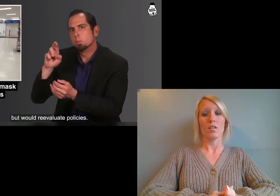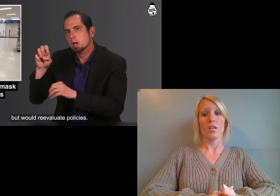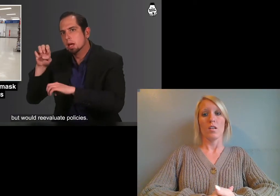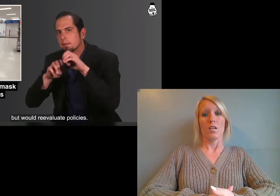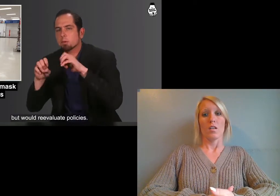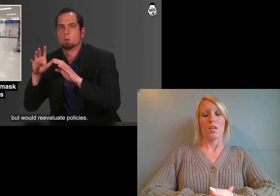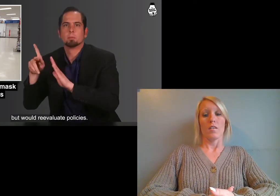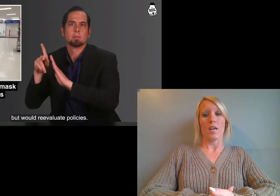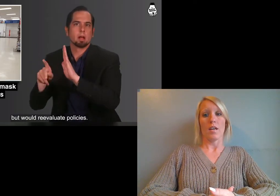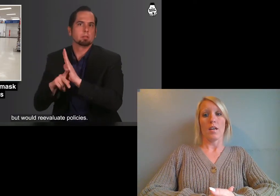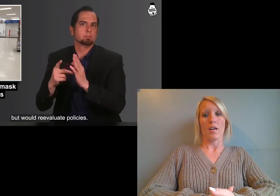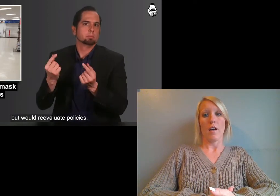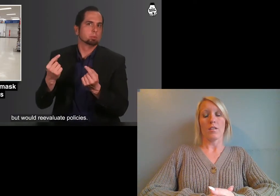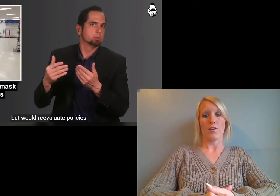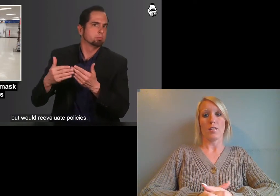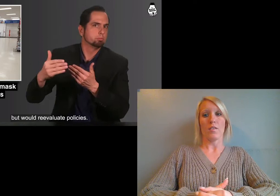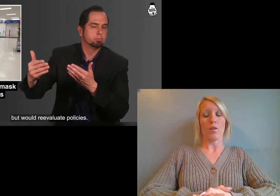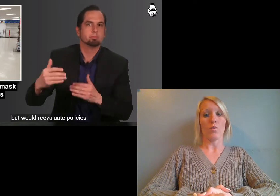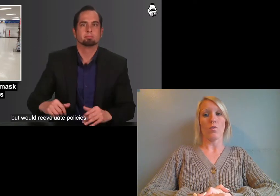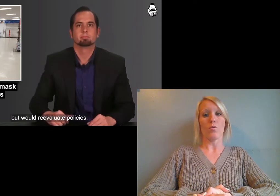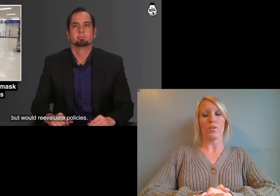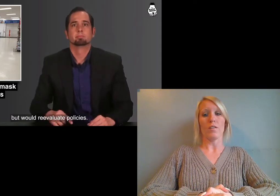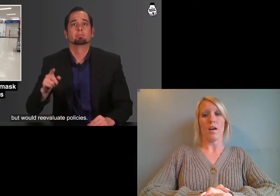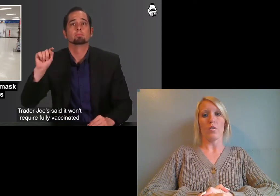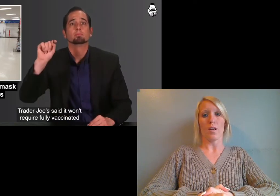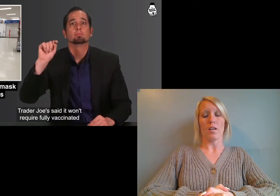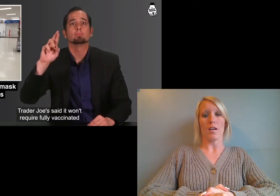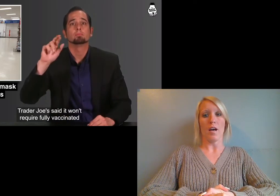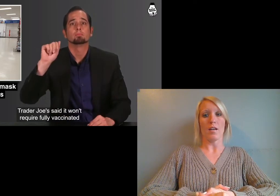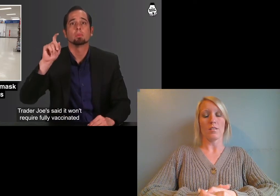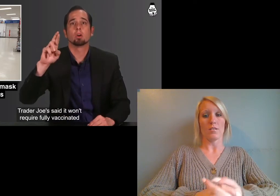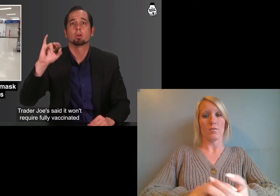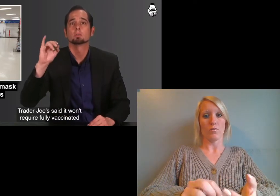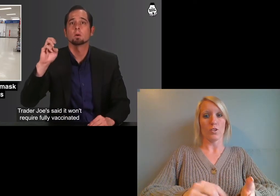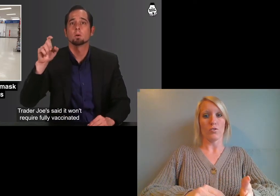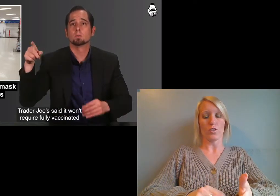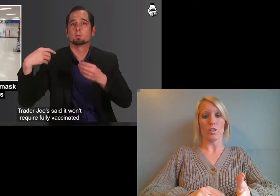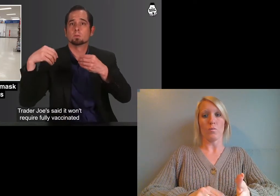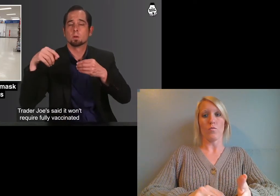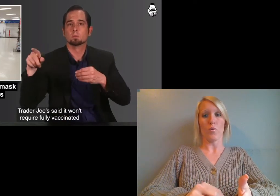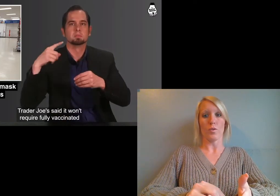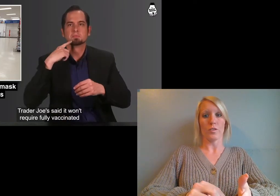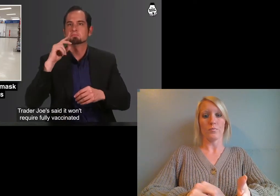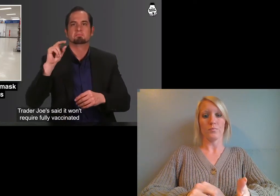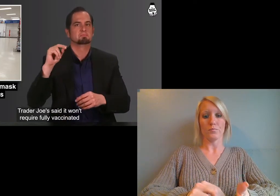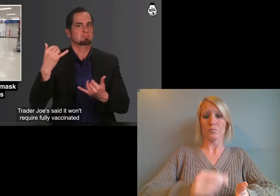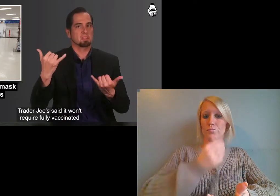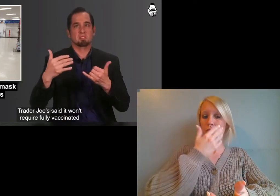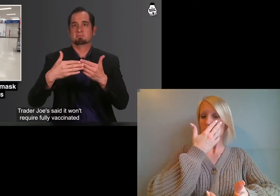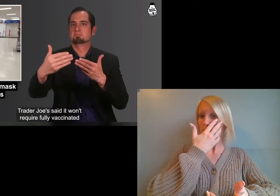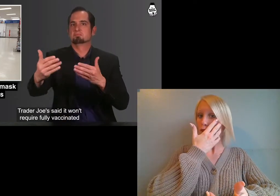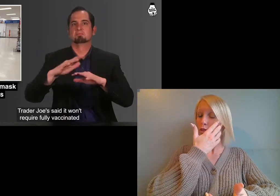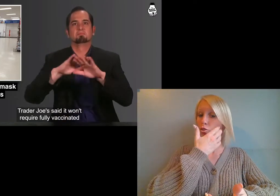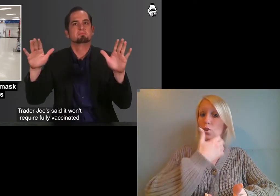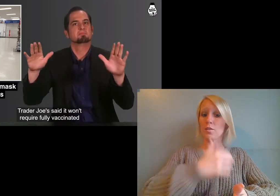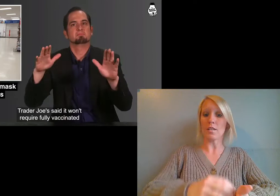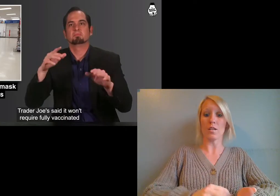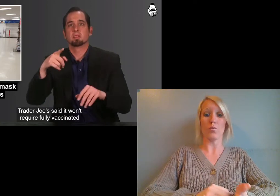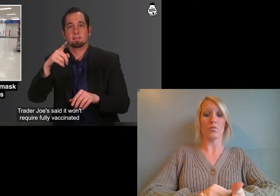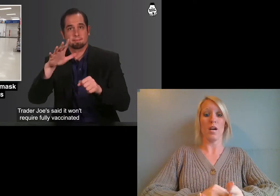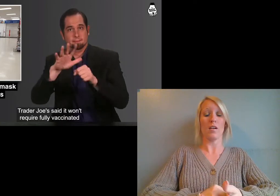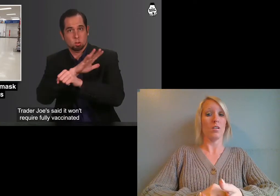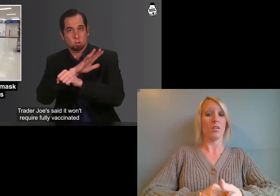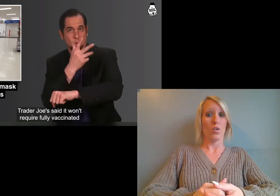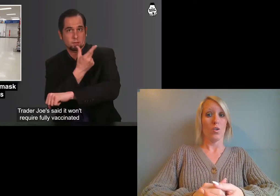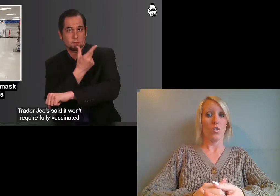stores. They have announced that they will reevaluate as restrictions move forward. Trader Joe's says